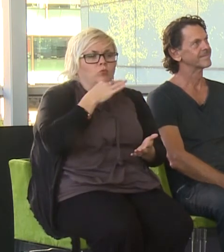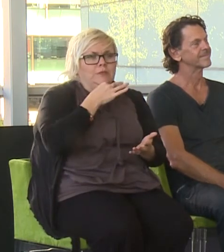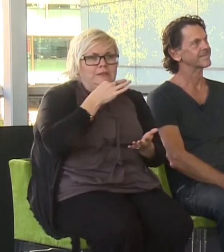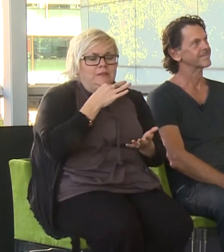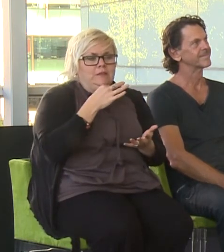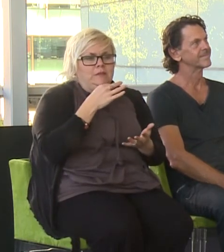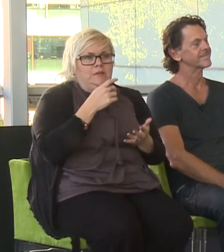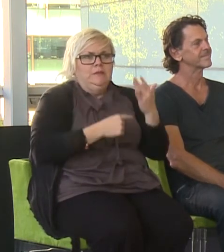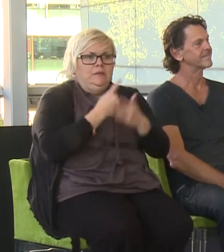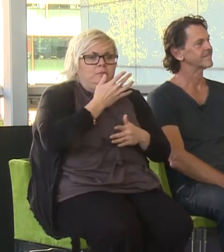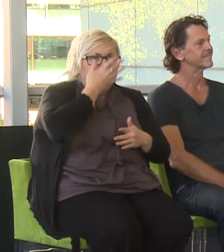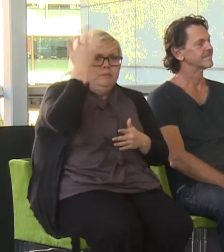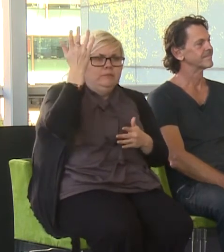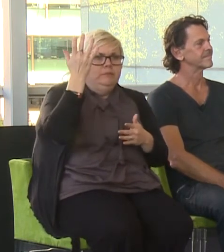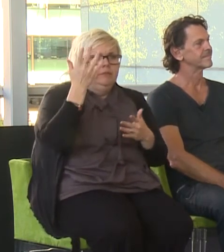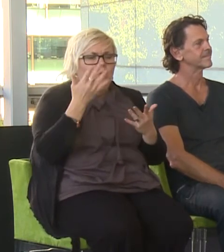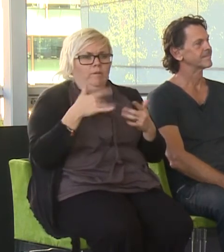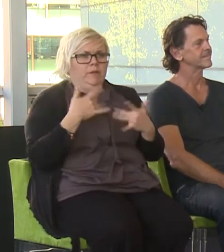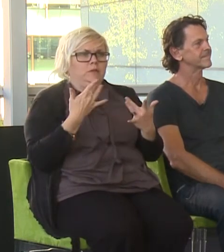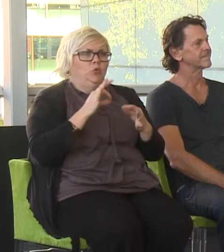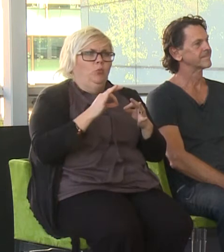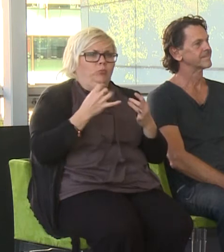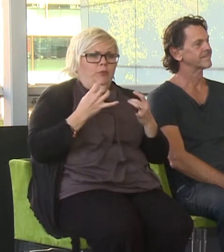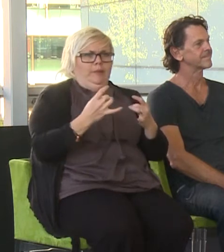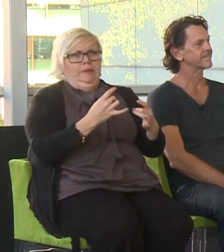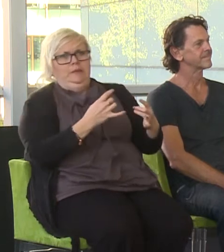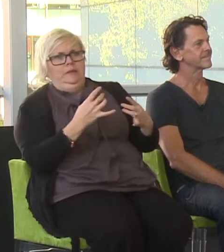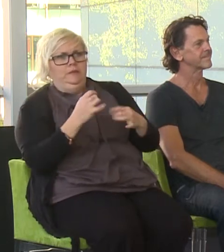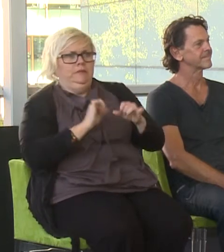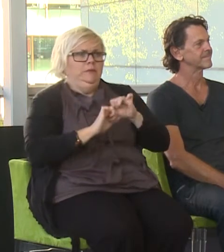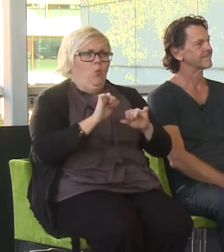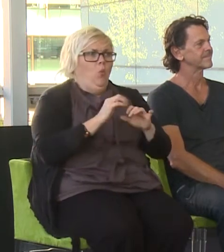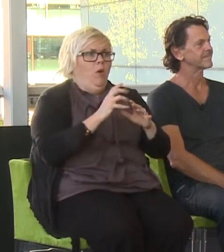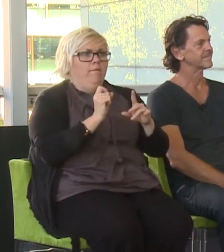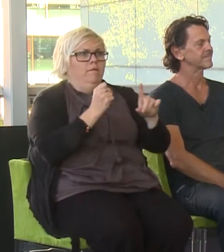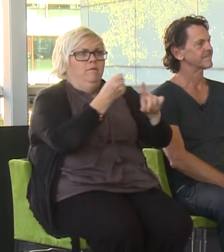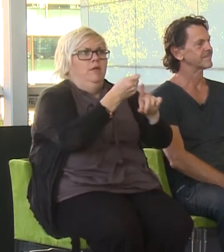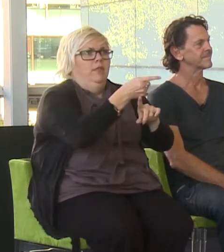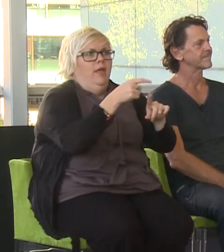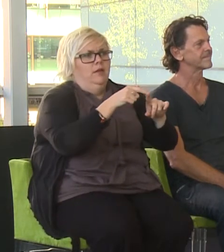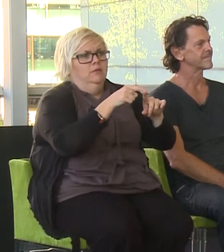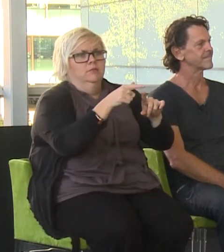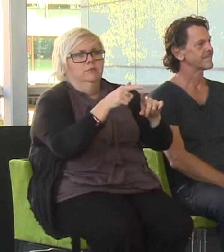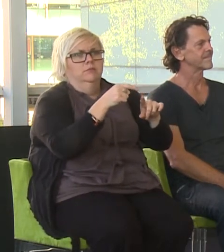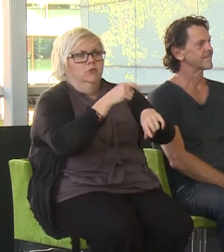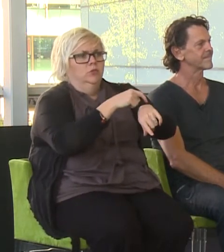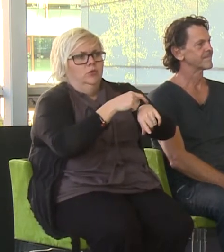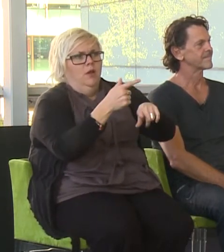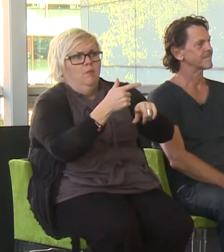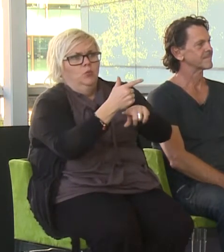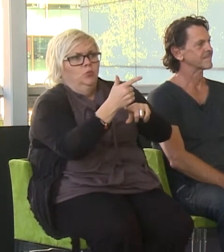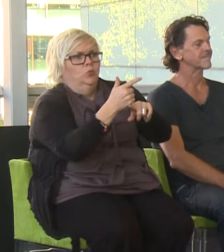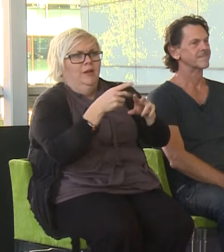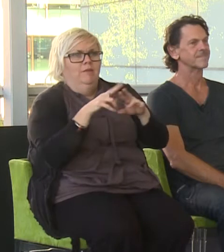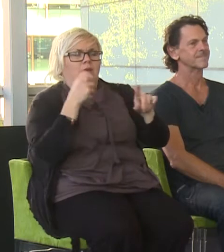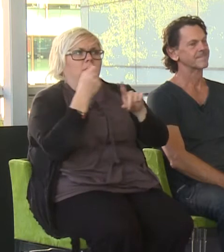embarrassment, not being prepared or having an impact on the flow of the shoot. On set with this many people involved and the big